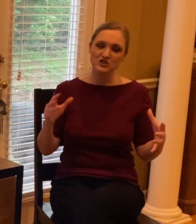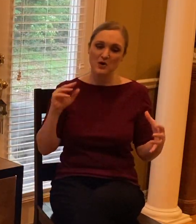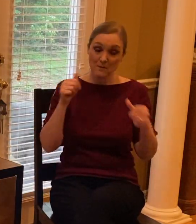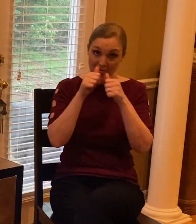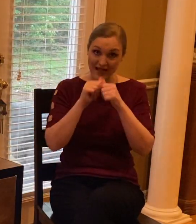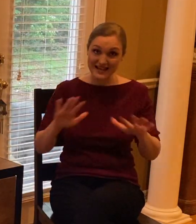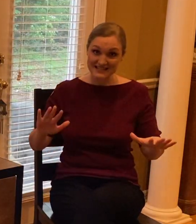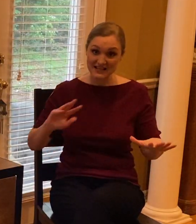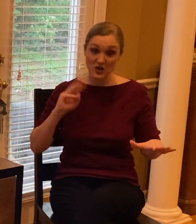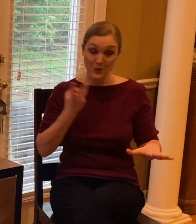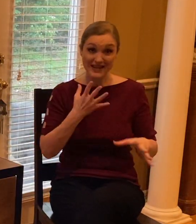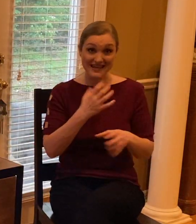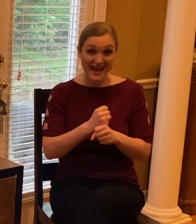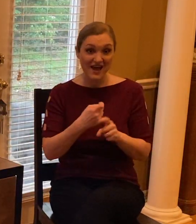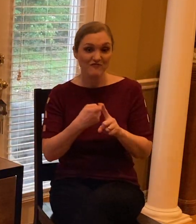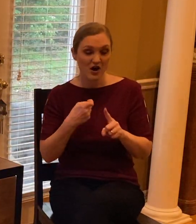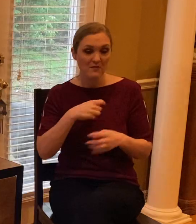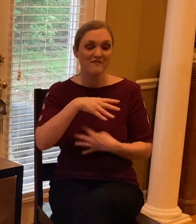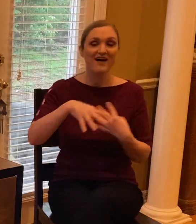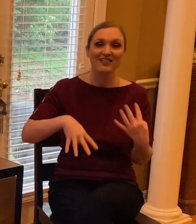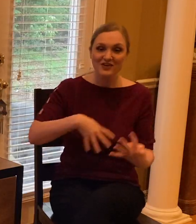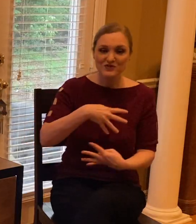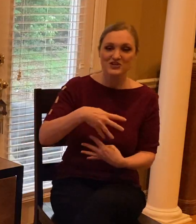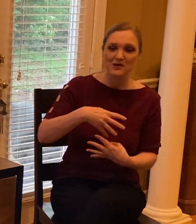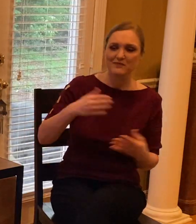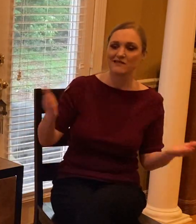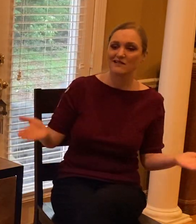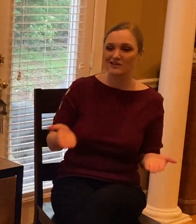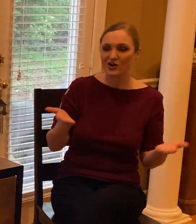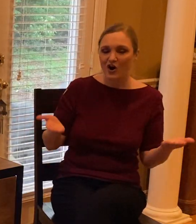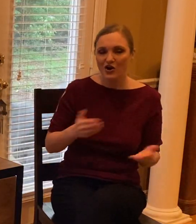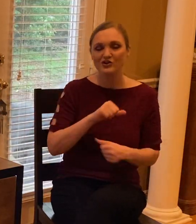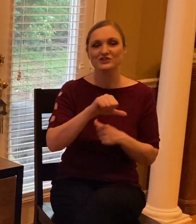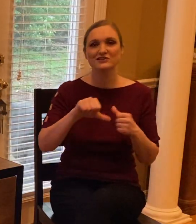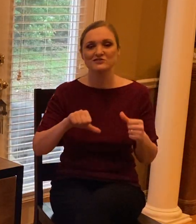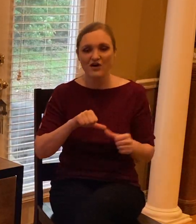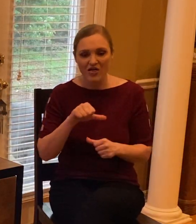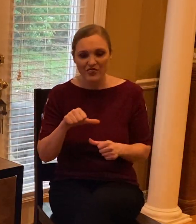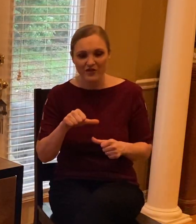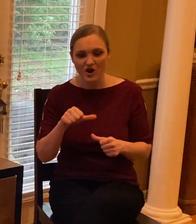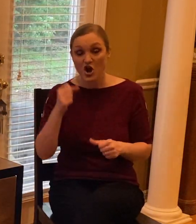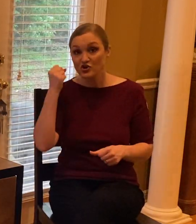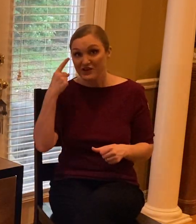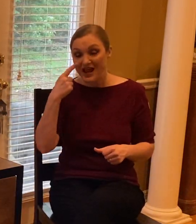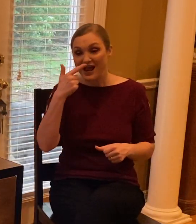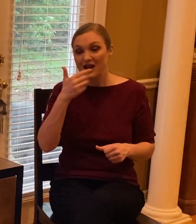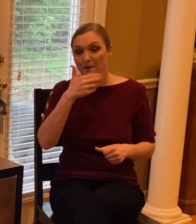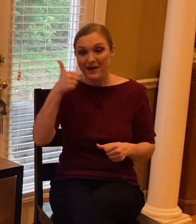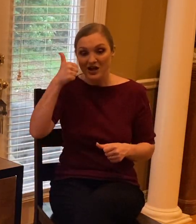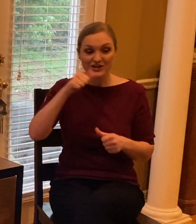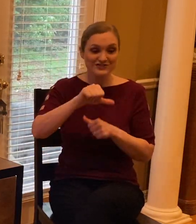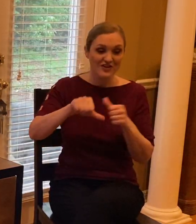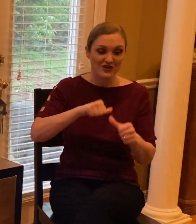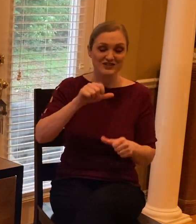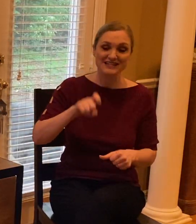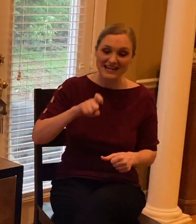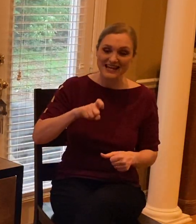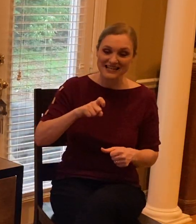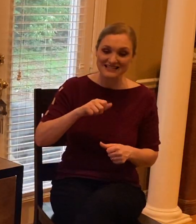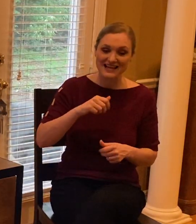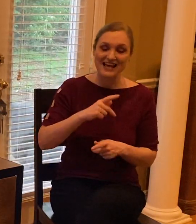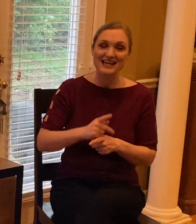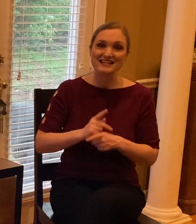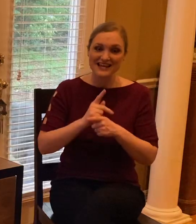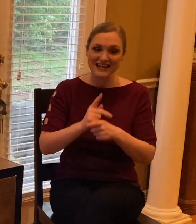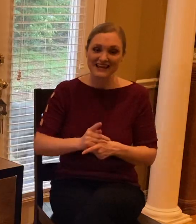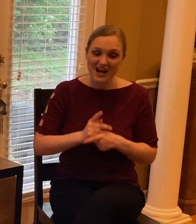to give from being together. We're able to encourage each other. We're able to understand better each other's needs and be able to help take care of those